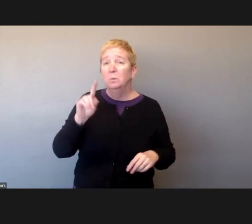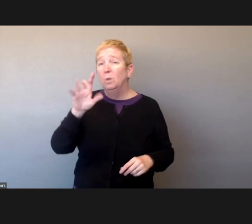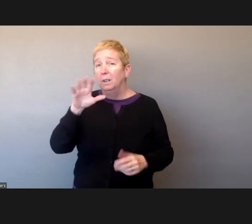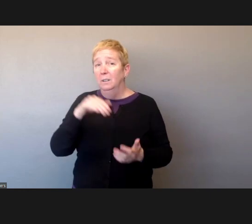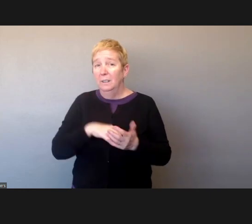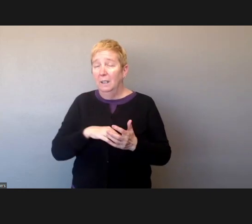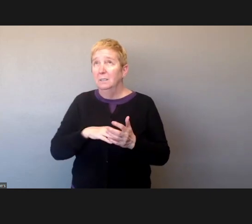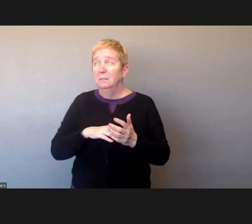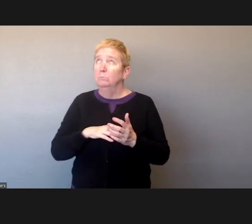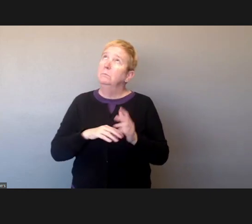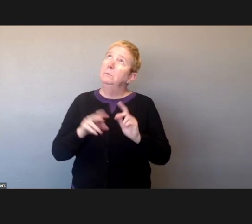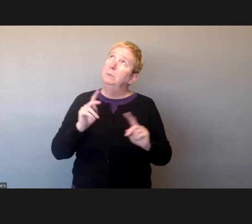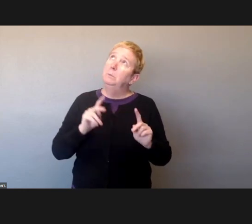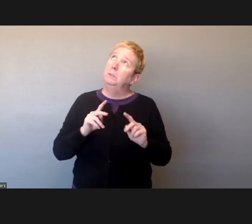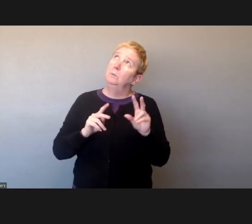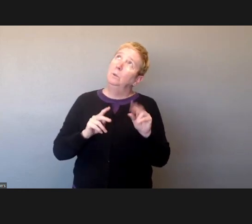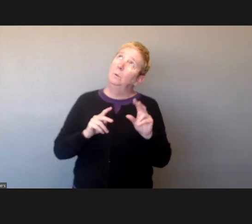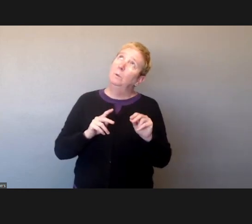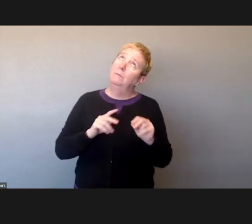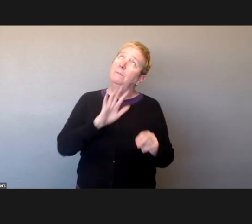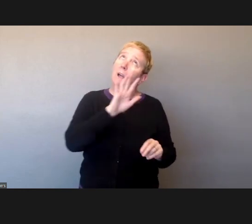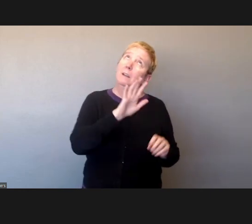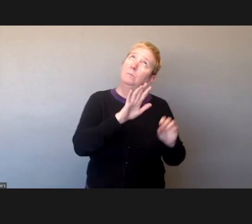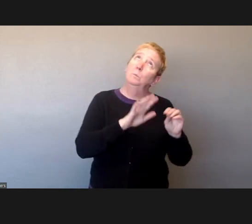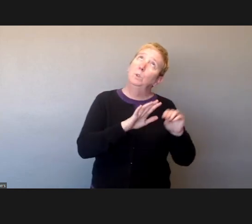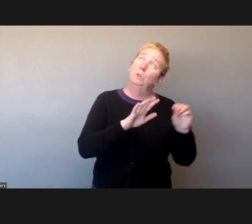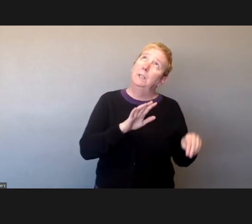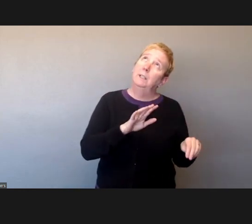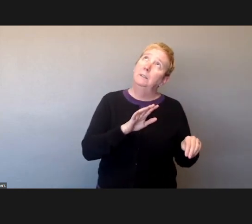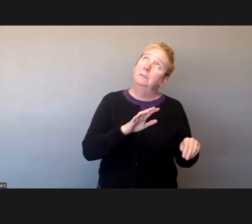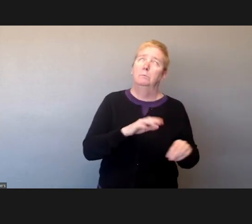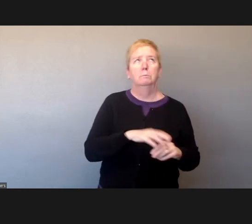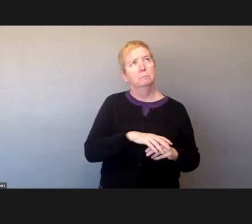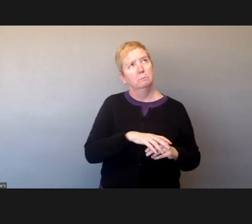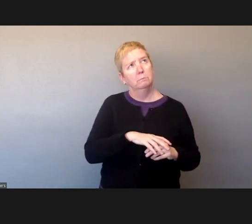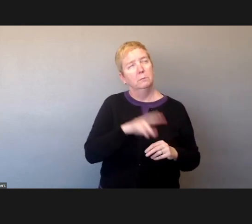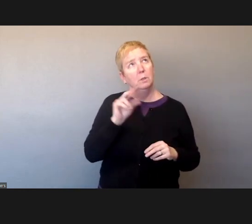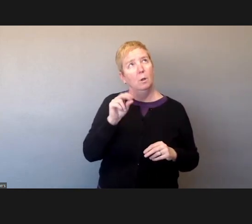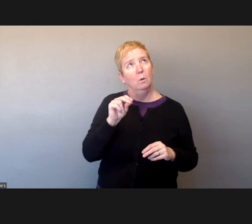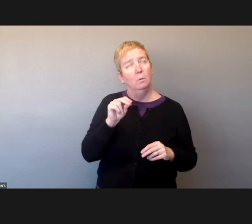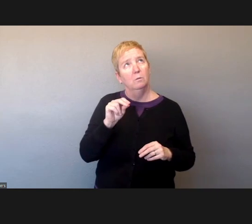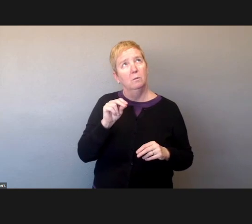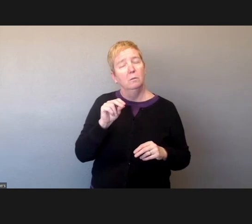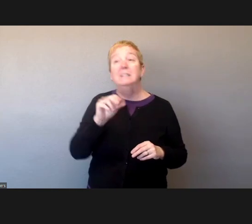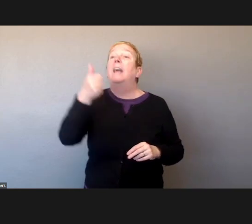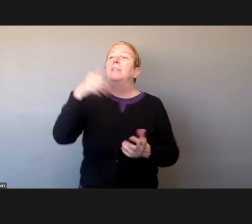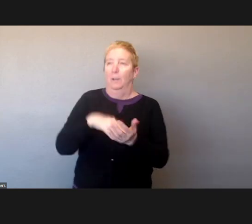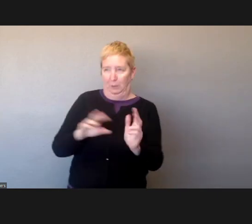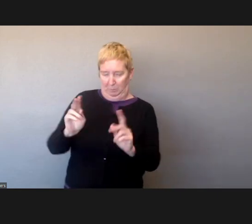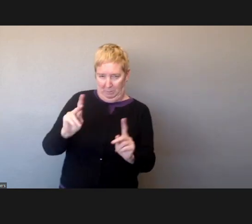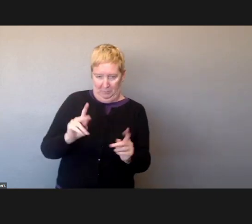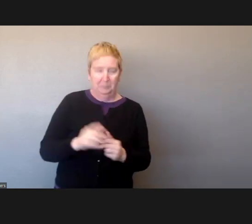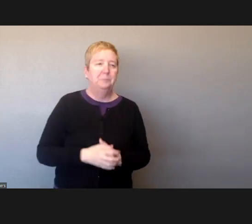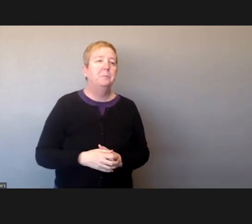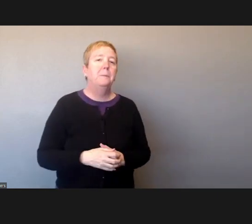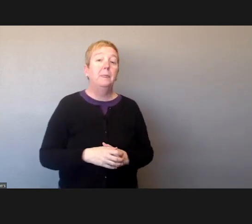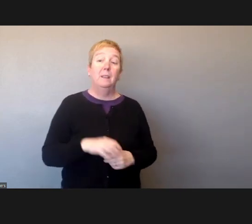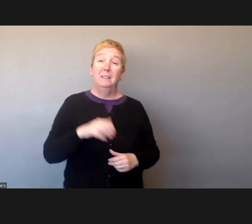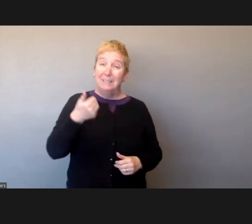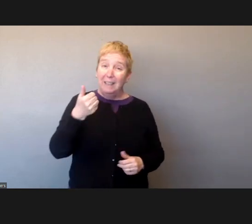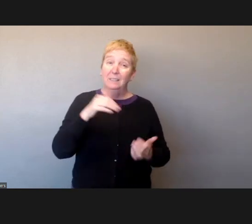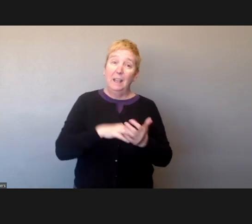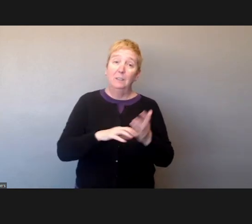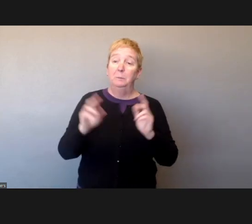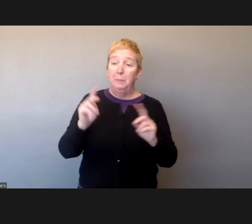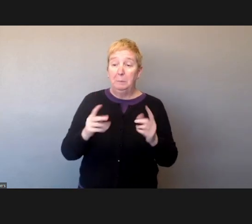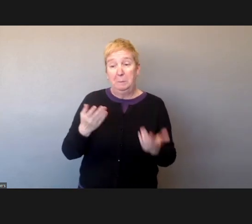No, 5% would be, sorry, what would that be? It would be about 10,000 people who could be suffering from long